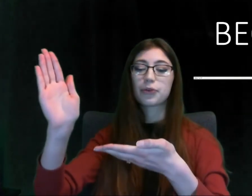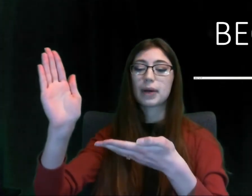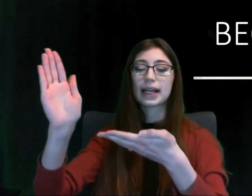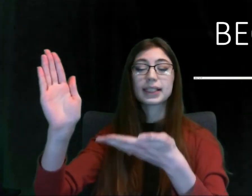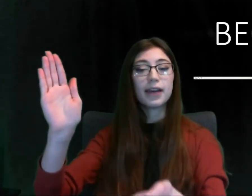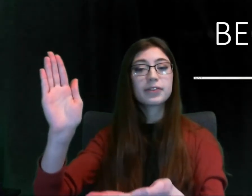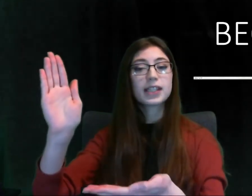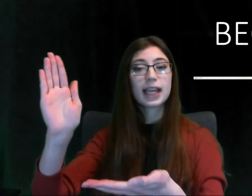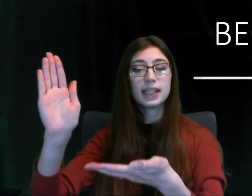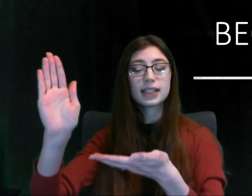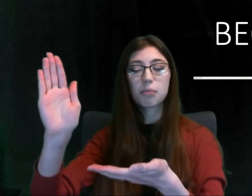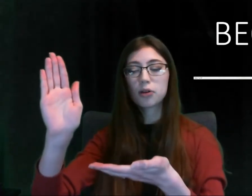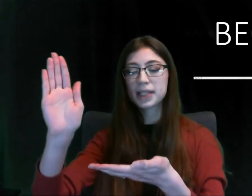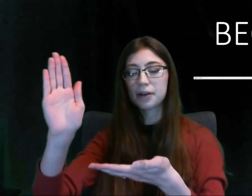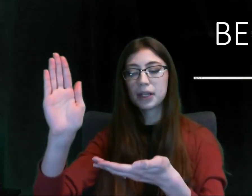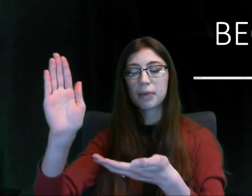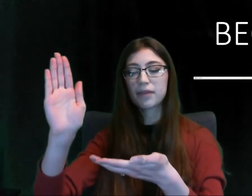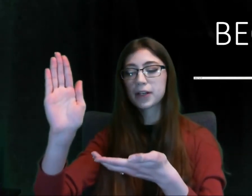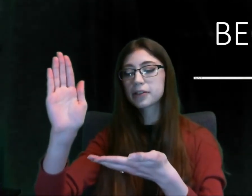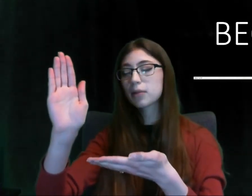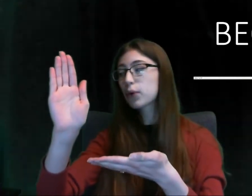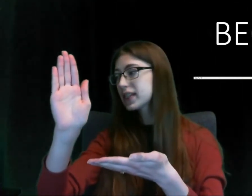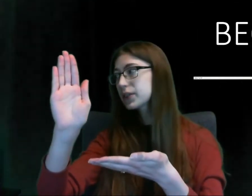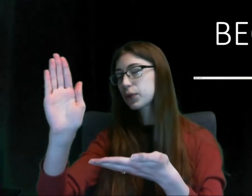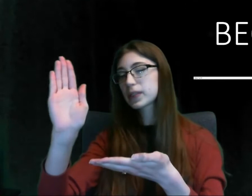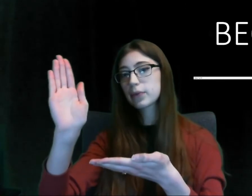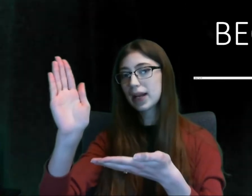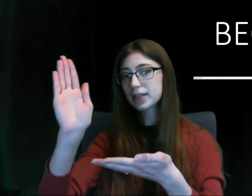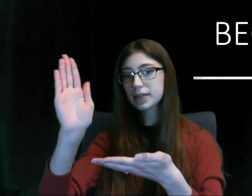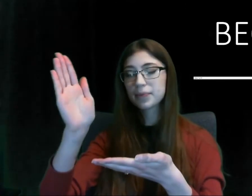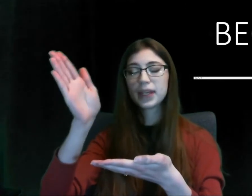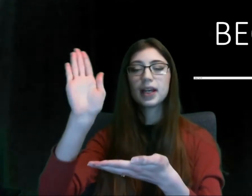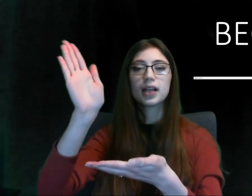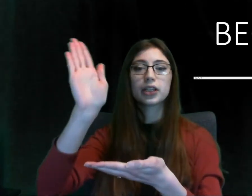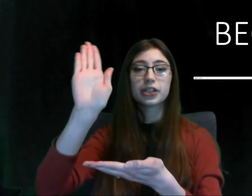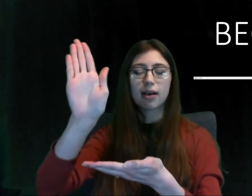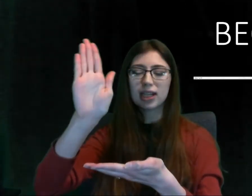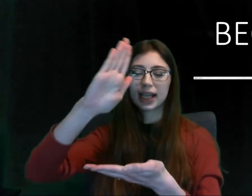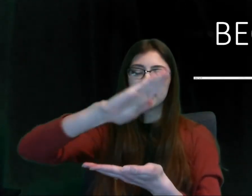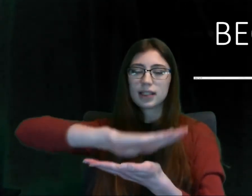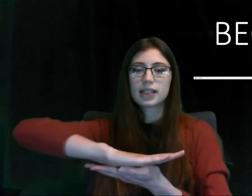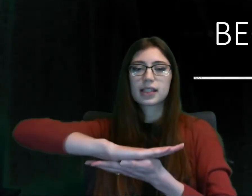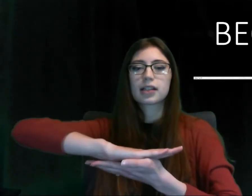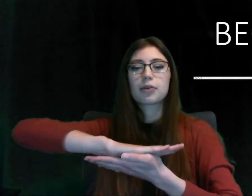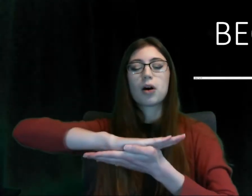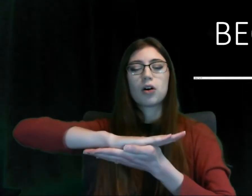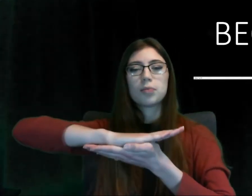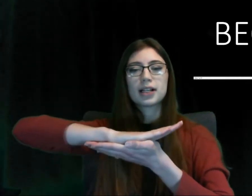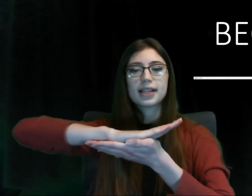my left hand is palm down and my fingers are pointing towards the right. Your dominant hand is going to go palm on top